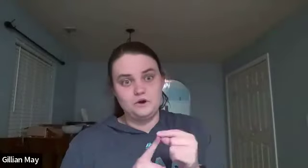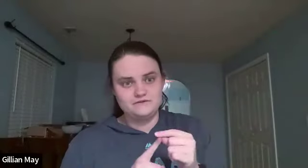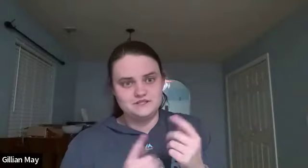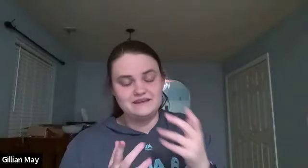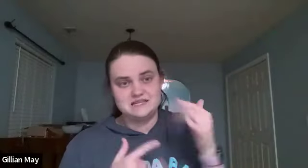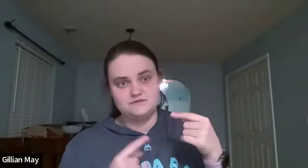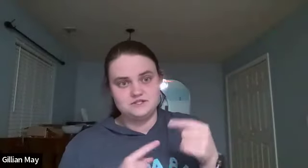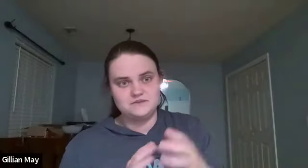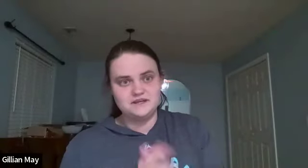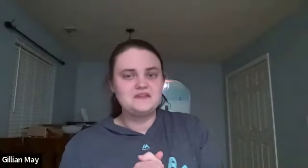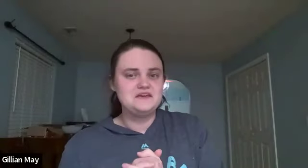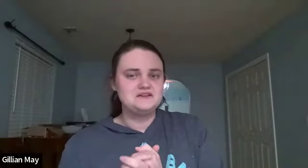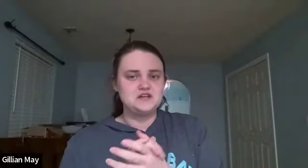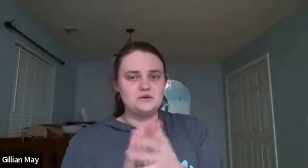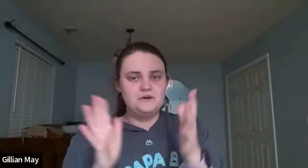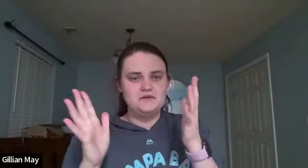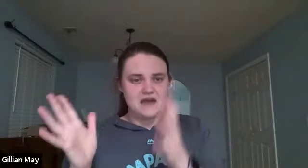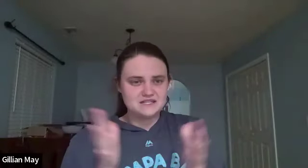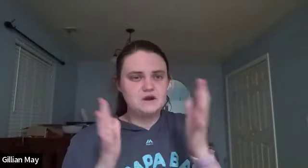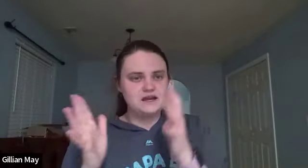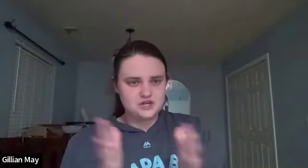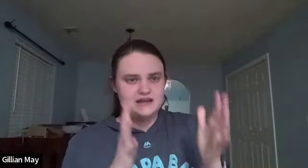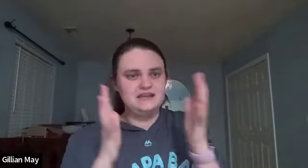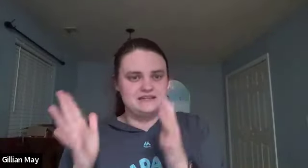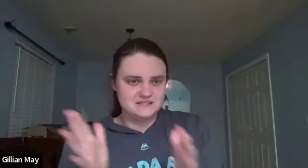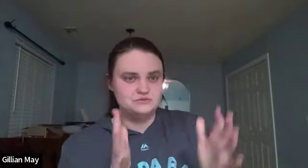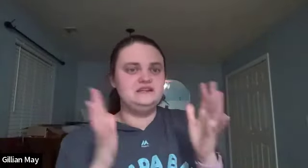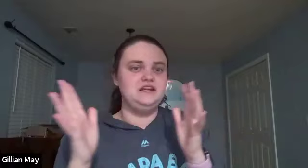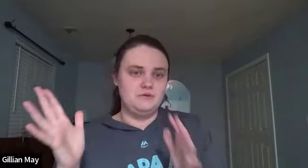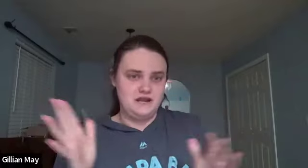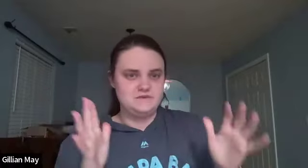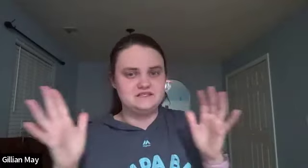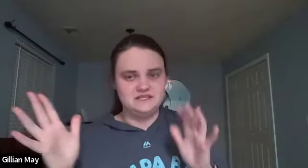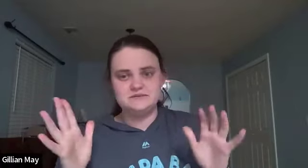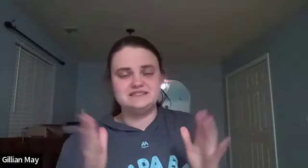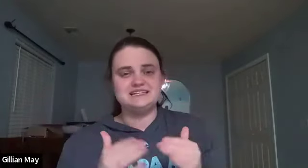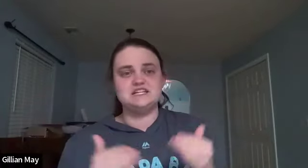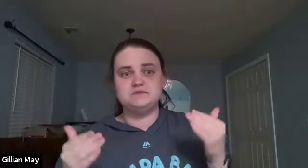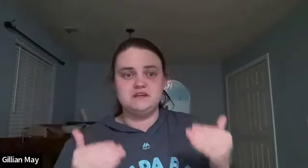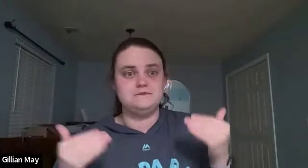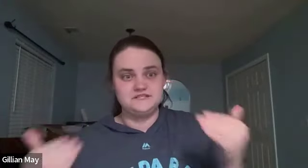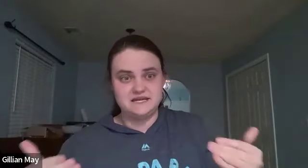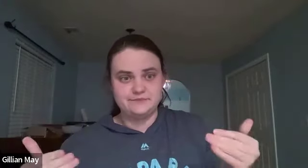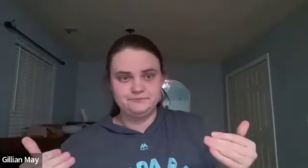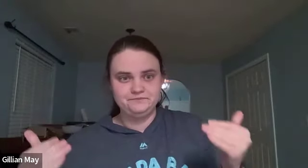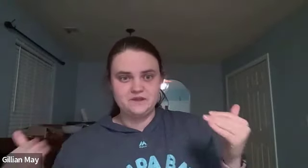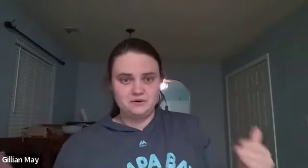for like a sign for something. So that's why I try to get us to really know our ABCs, because that's such a big first step.